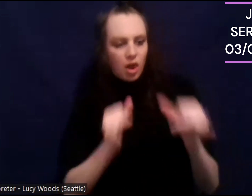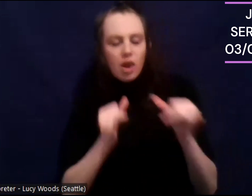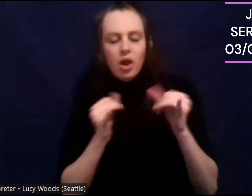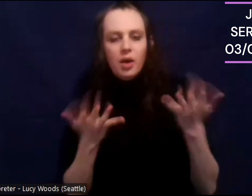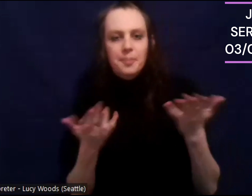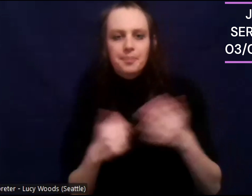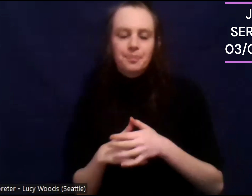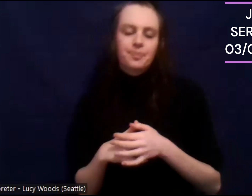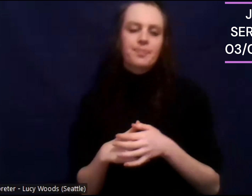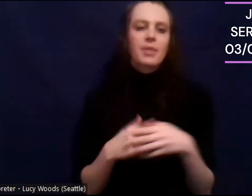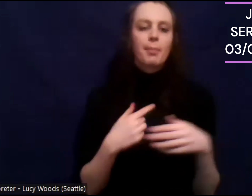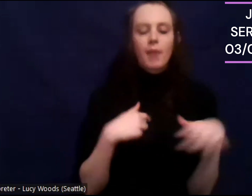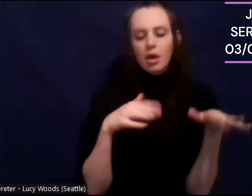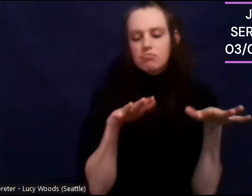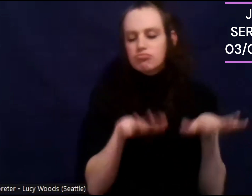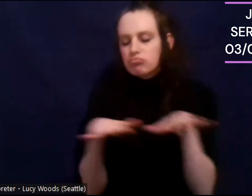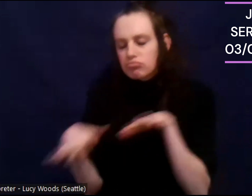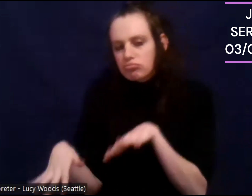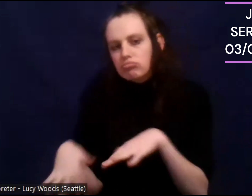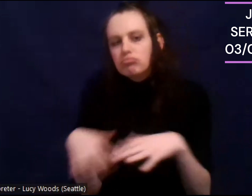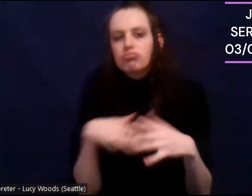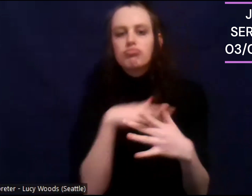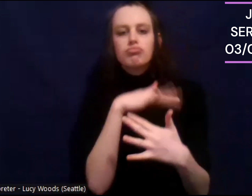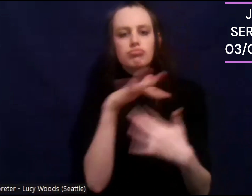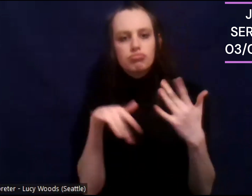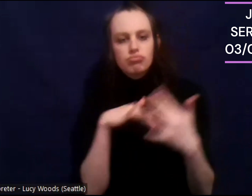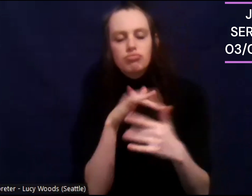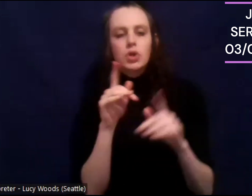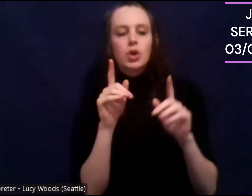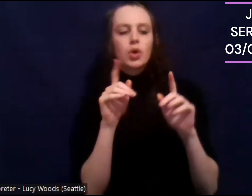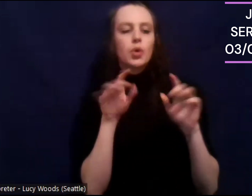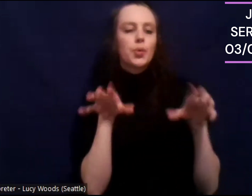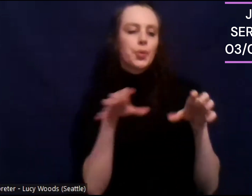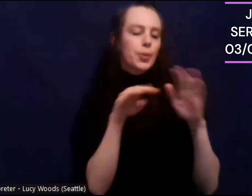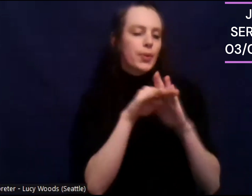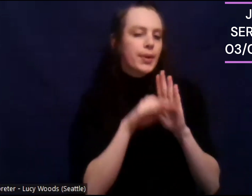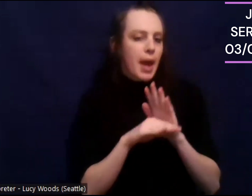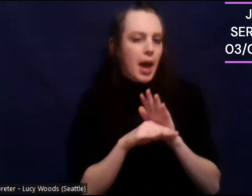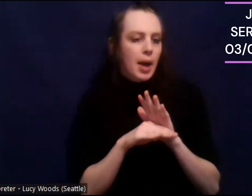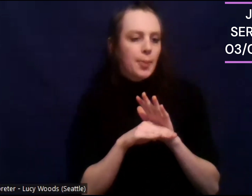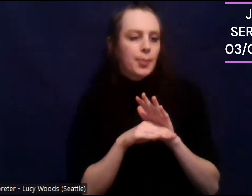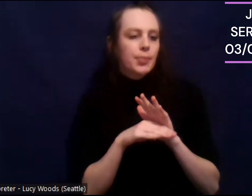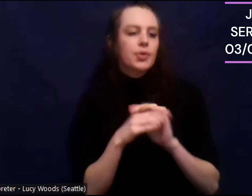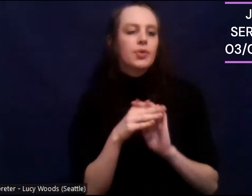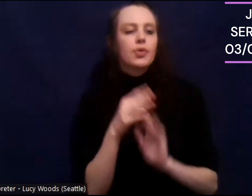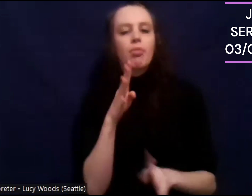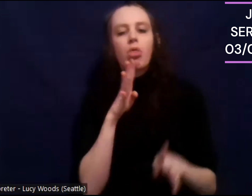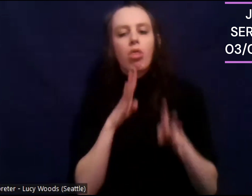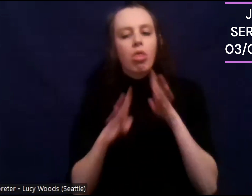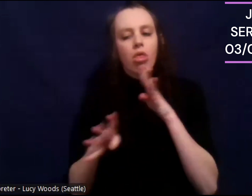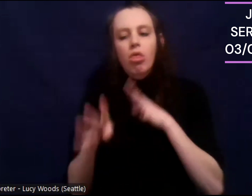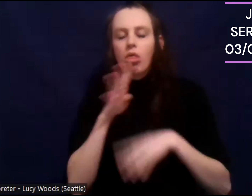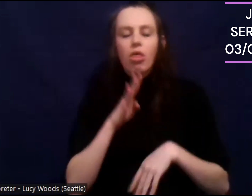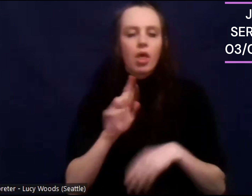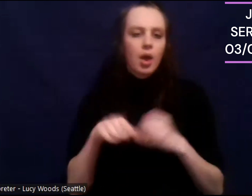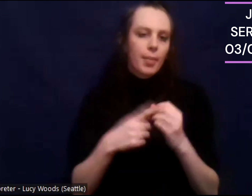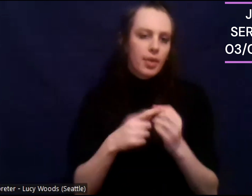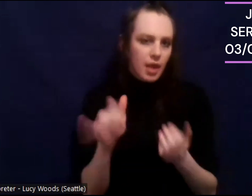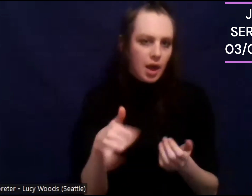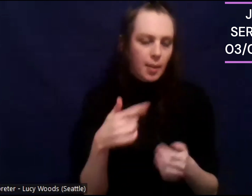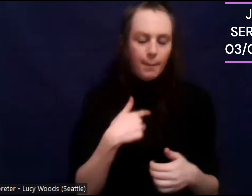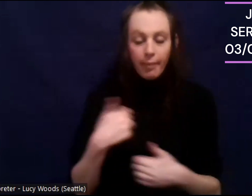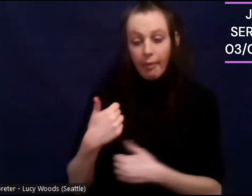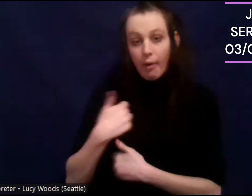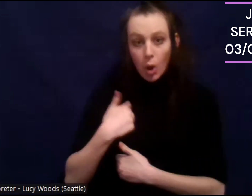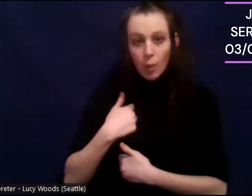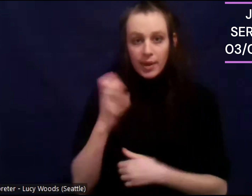did the fellowship thing. I went through the steps. I played it all lip service. And I was in the army at the time. I was a medic in the